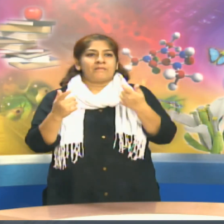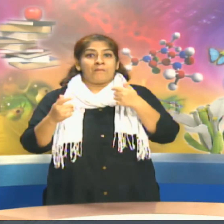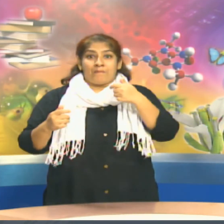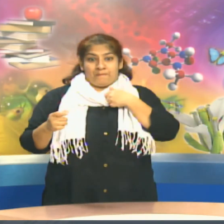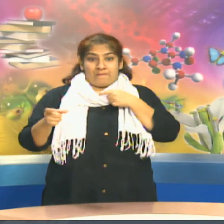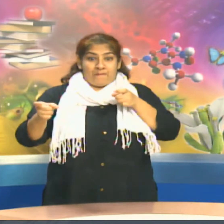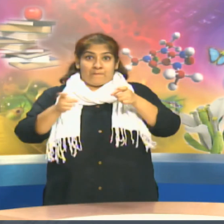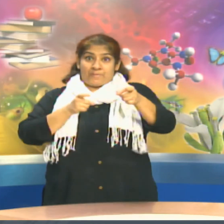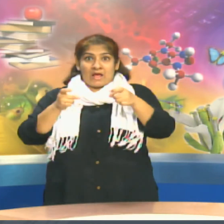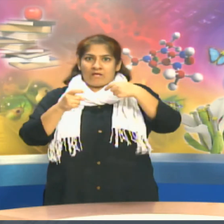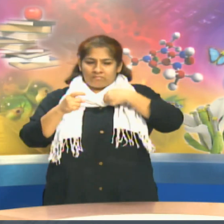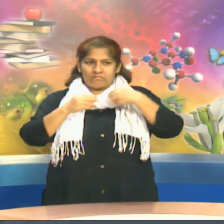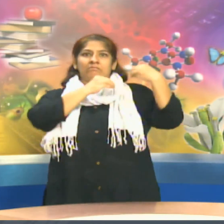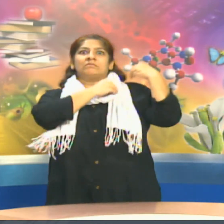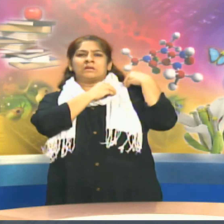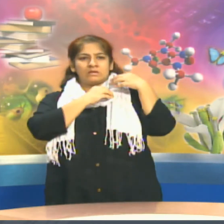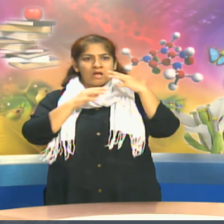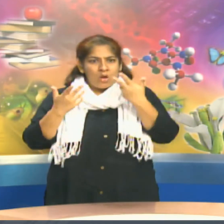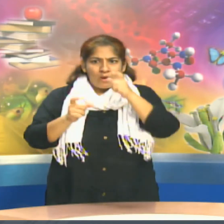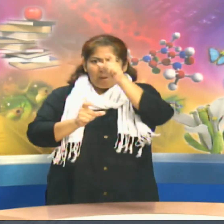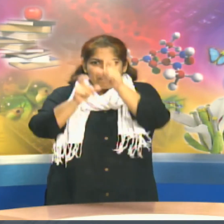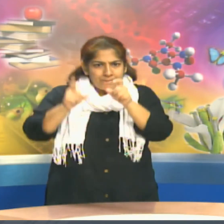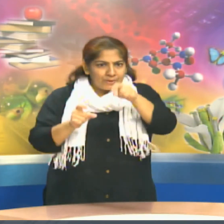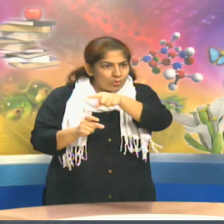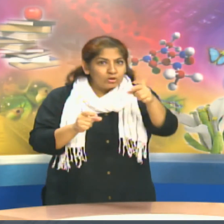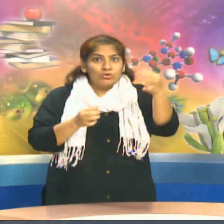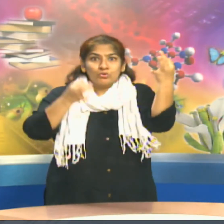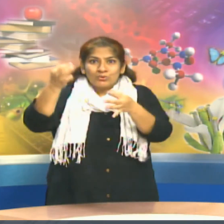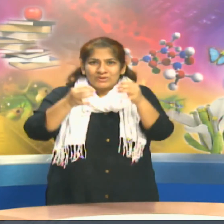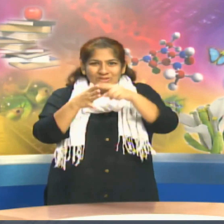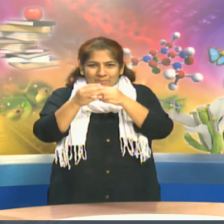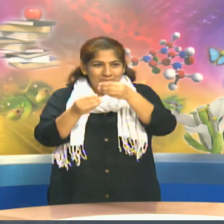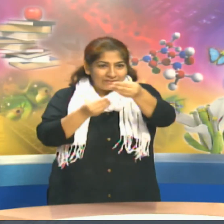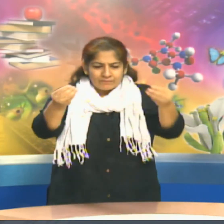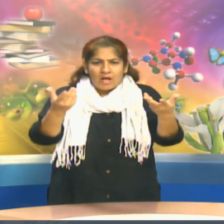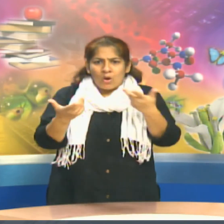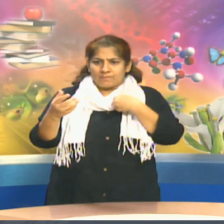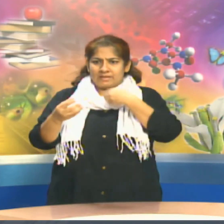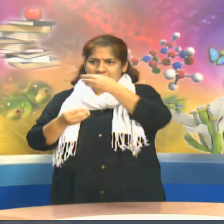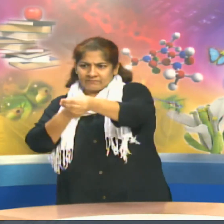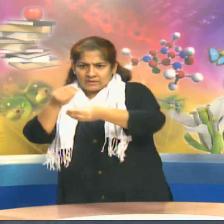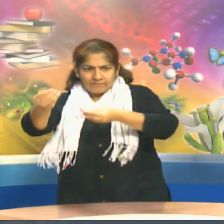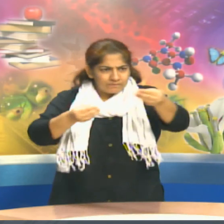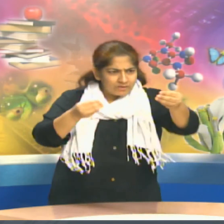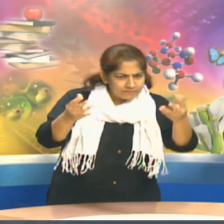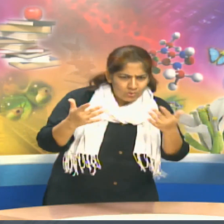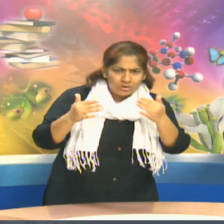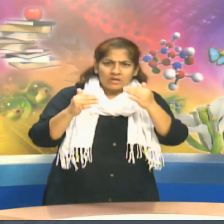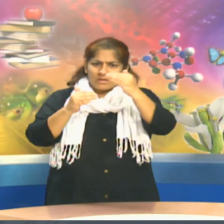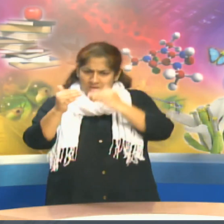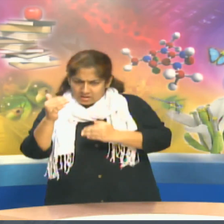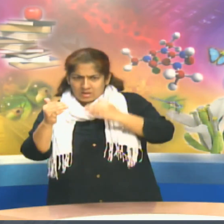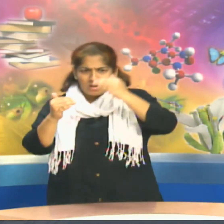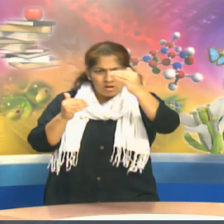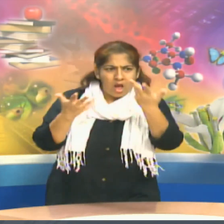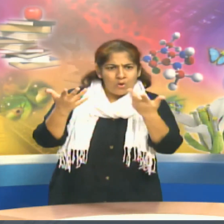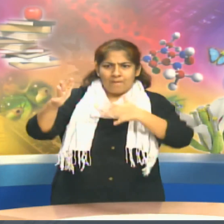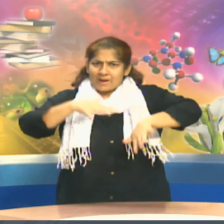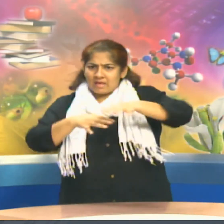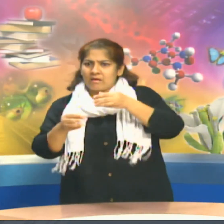planning. Any person who is managing, who is doing planning work is given